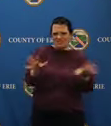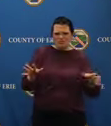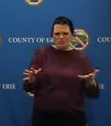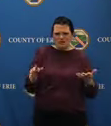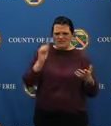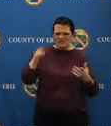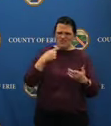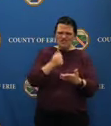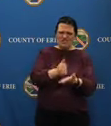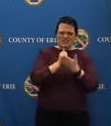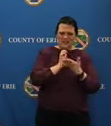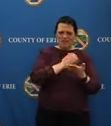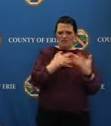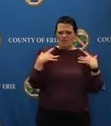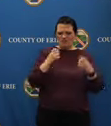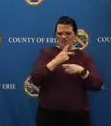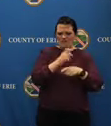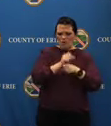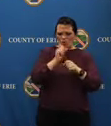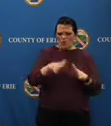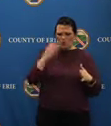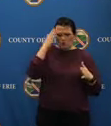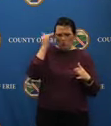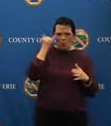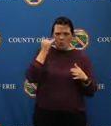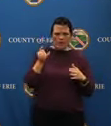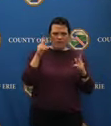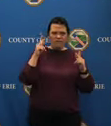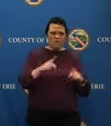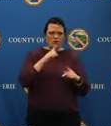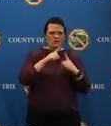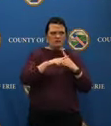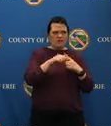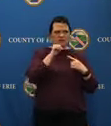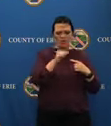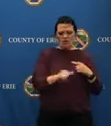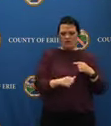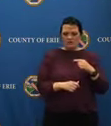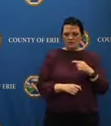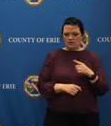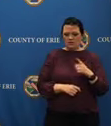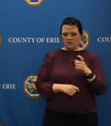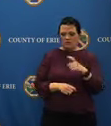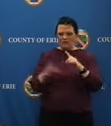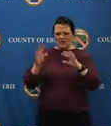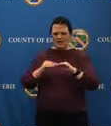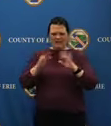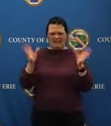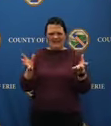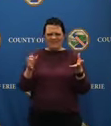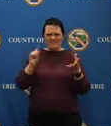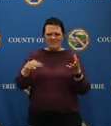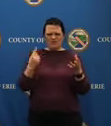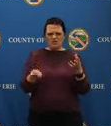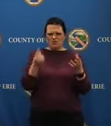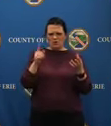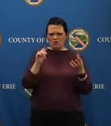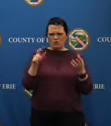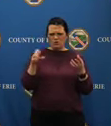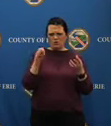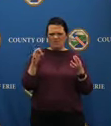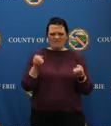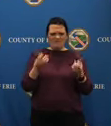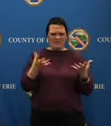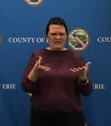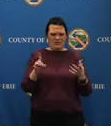just helps our healthcare workers know if an individual is positive or not. obviously it's just one tool of many.